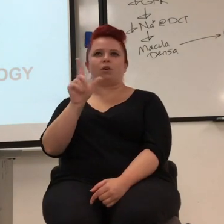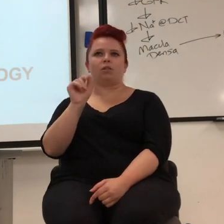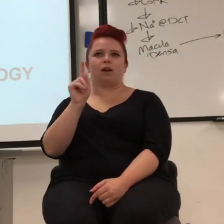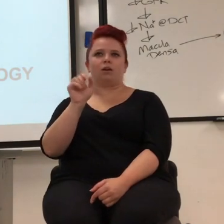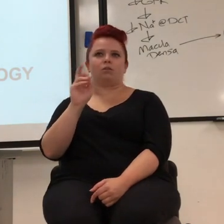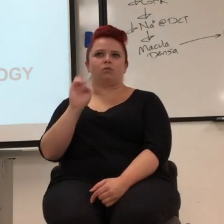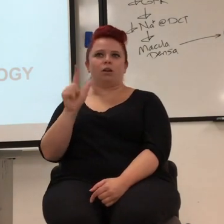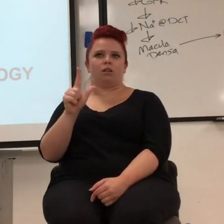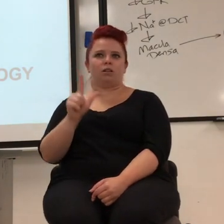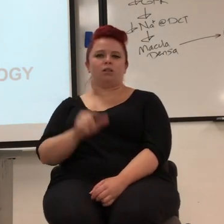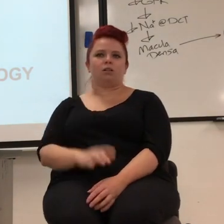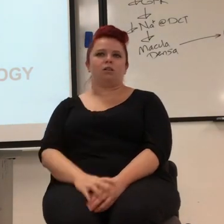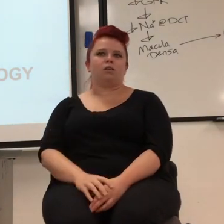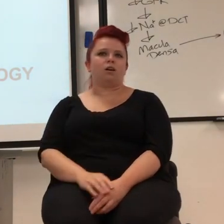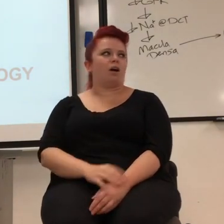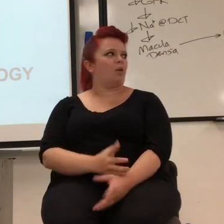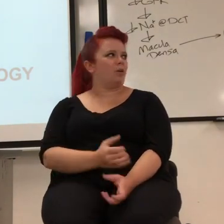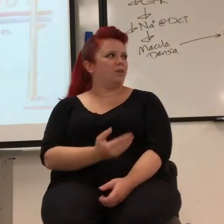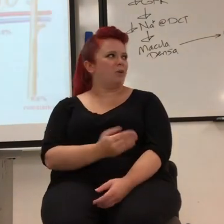sodium.